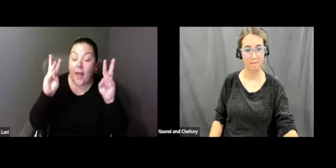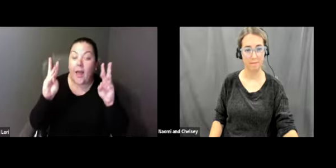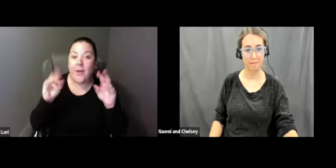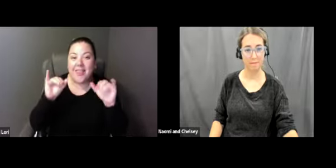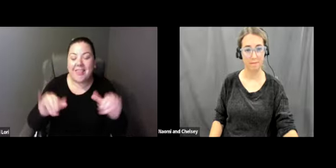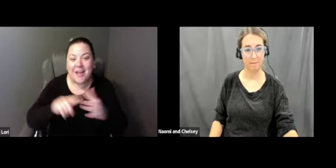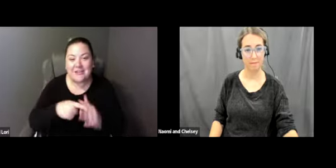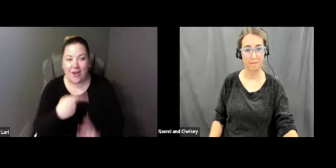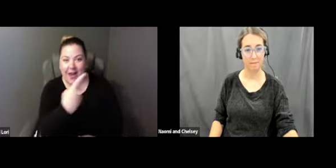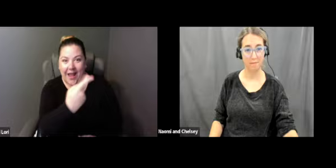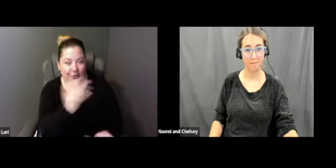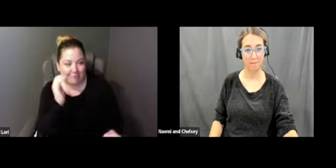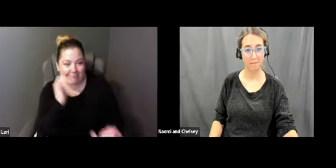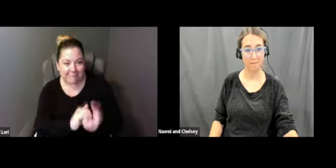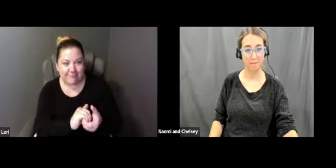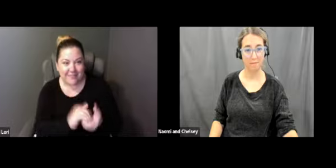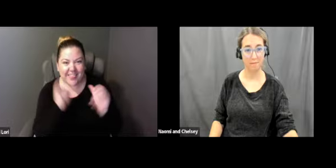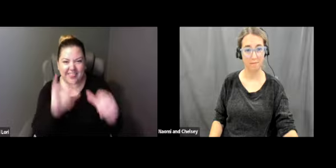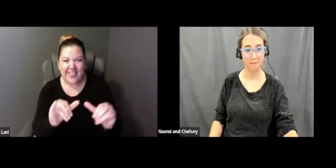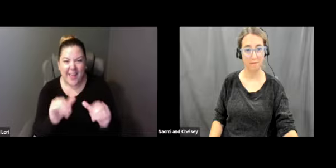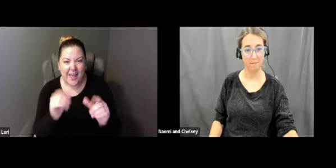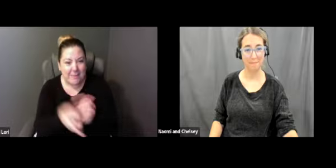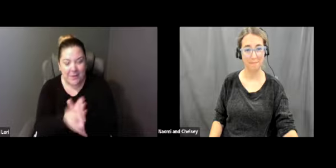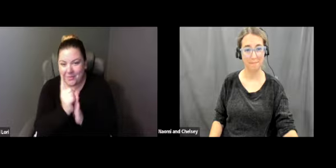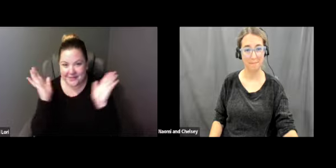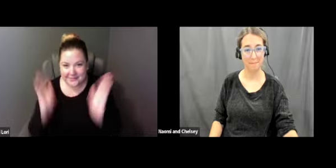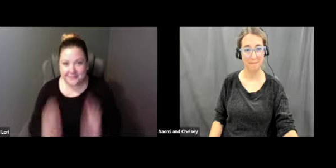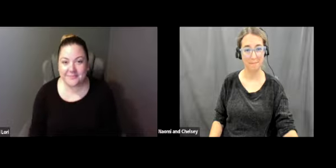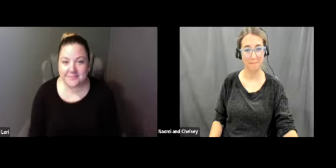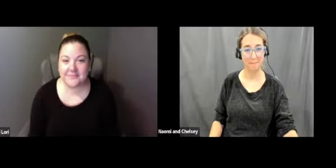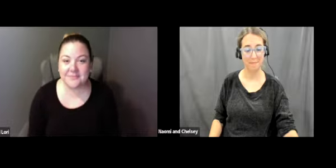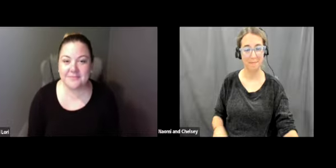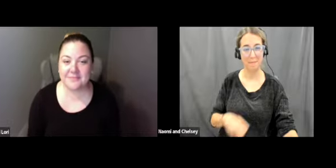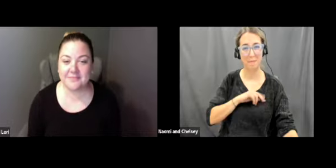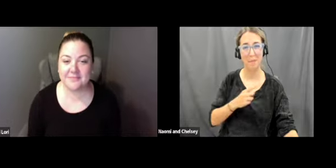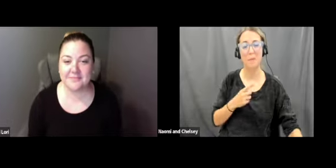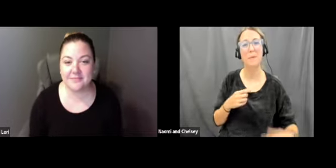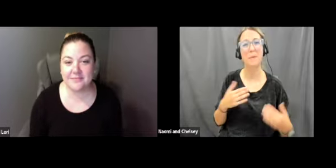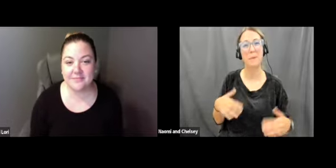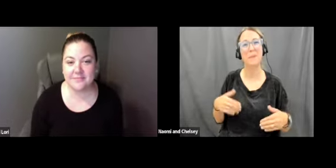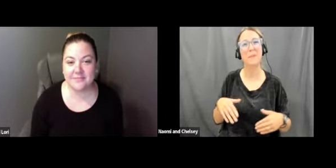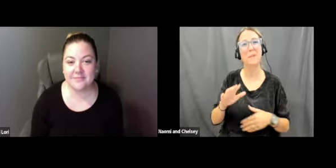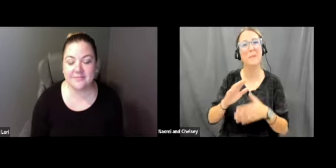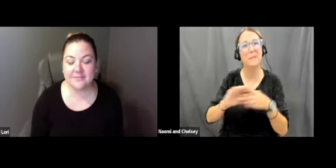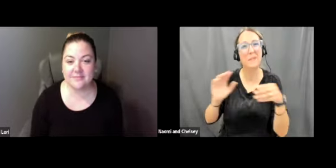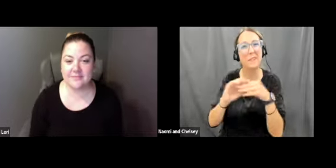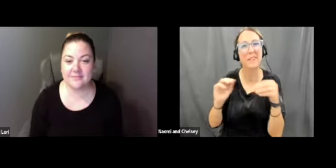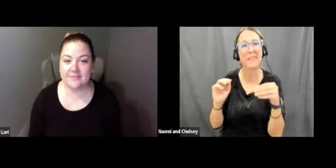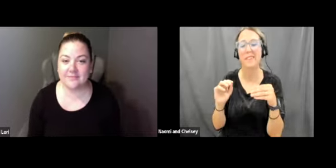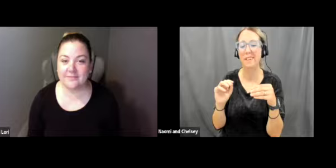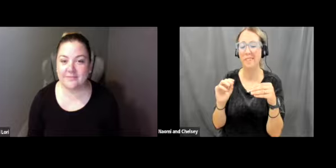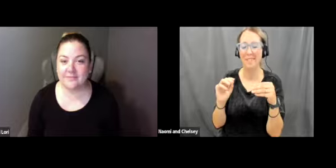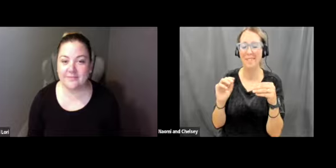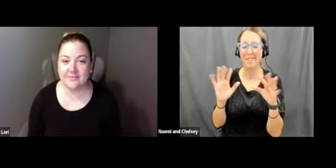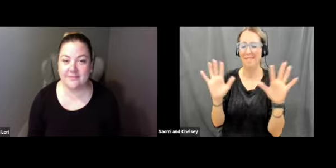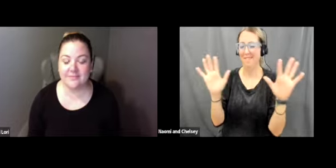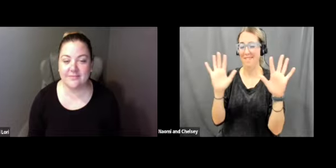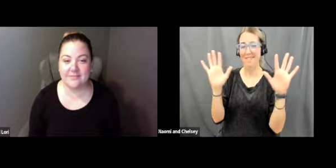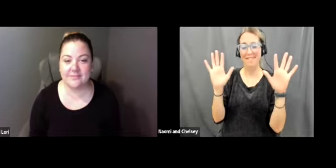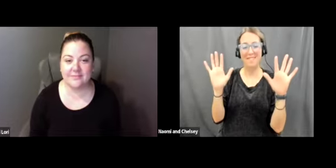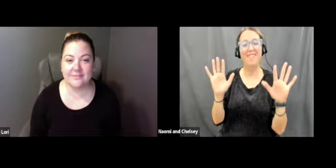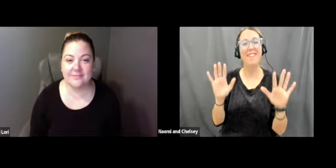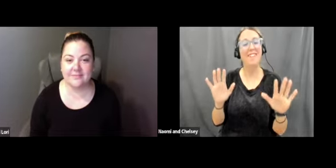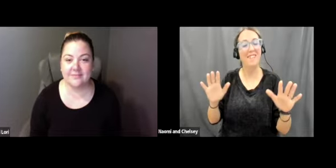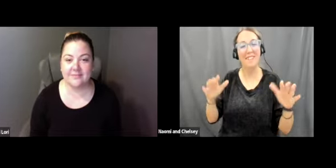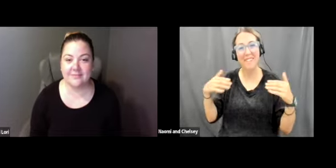here. And oh God, that story is so amazing. I also love that you went down the hall and got the white